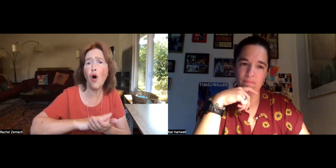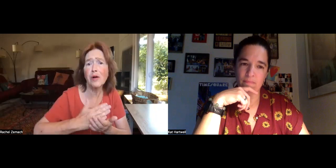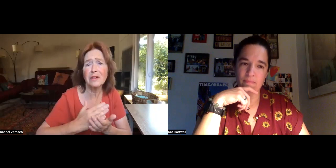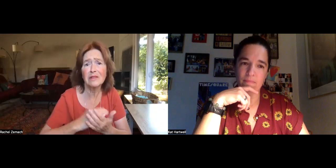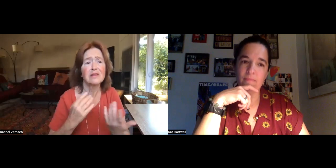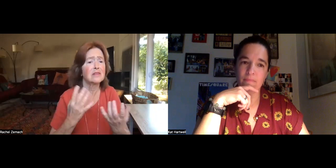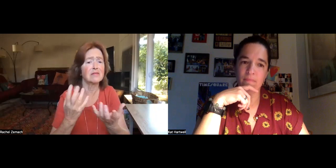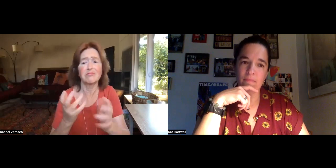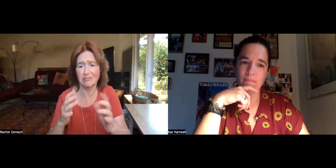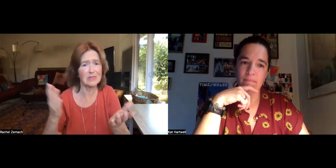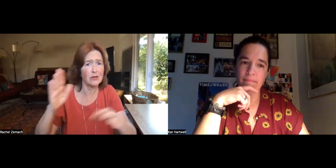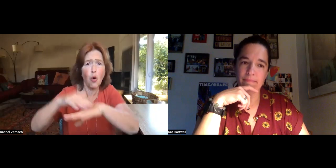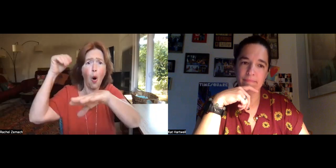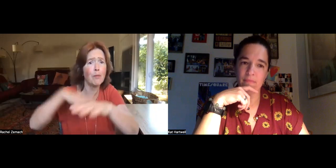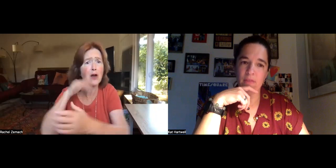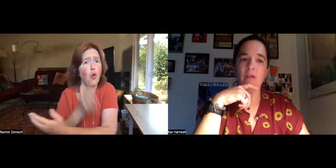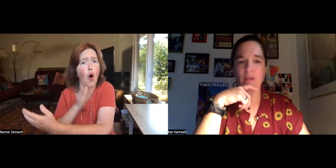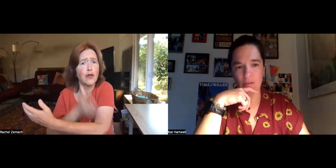cook for my daughter,